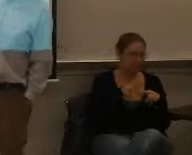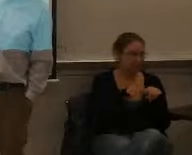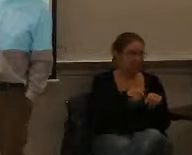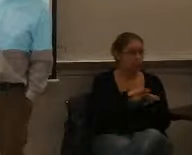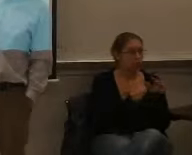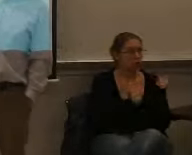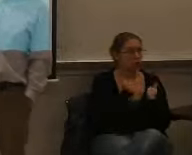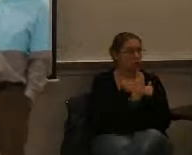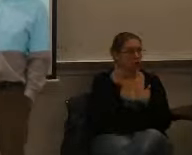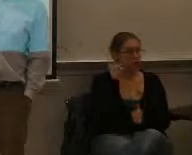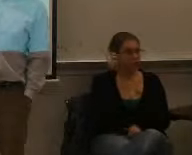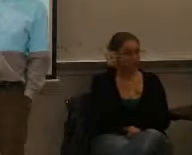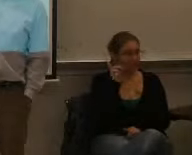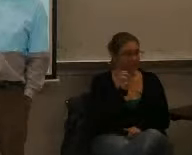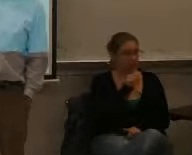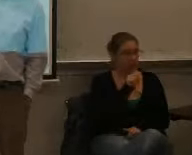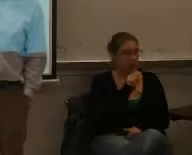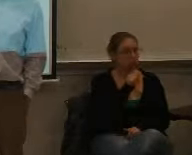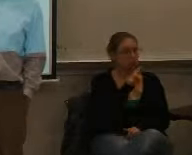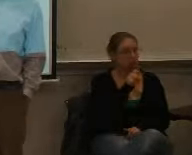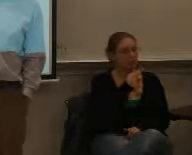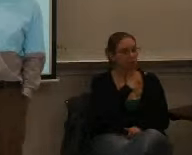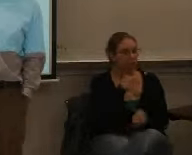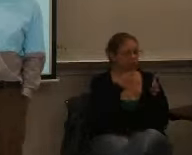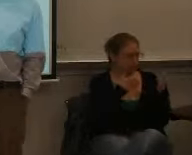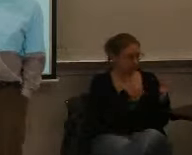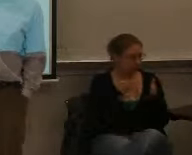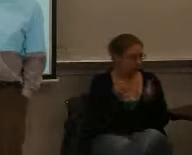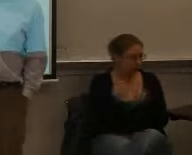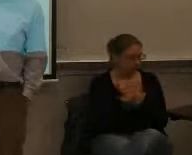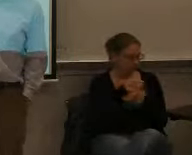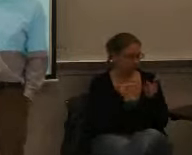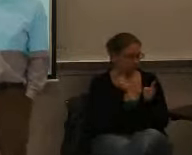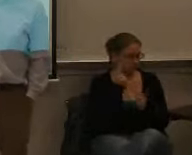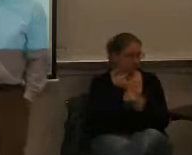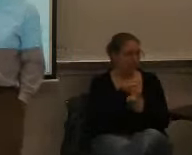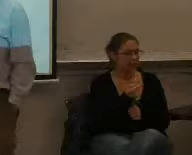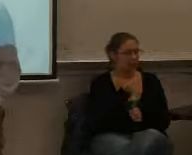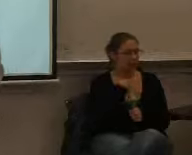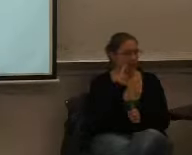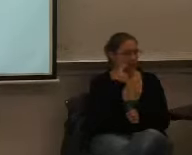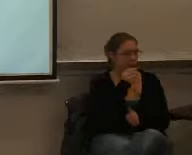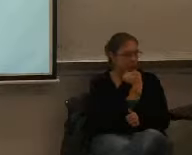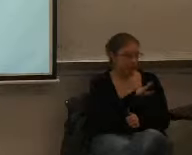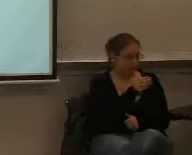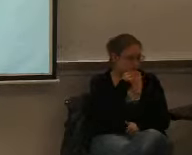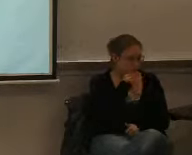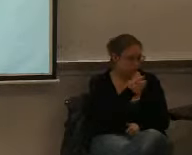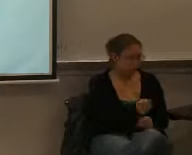upon which of these strategies the predators have to eat their food.